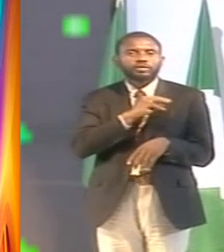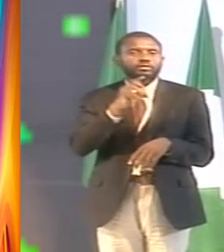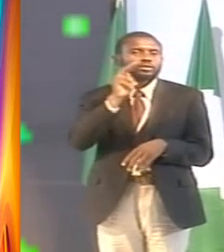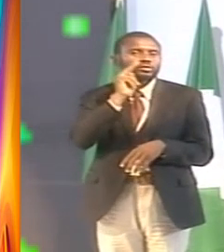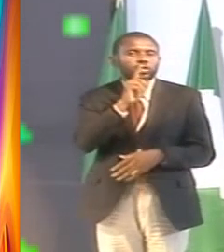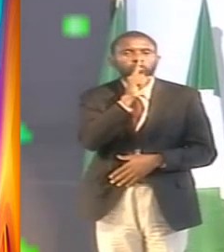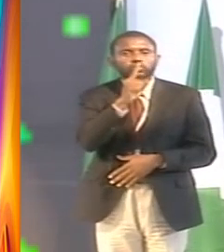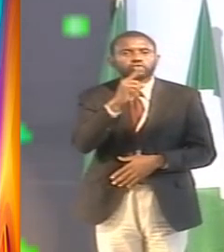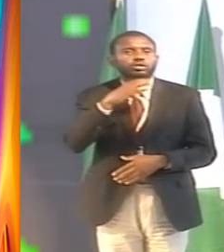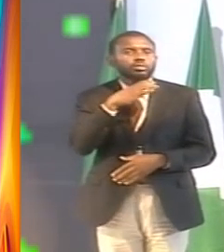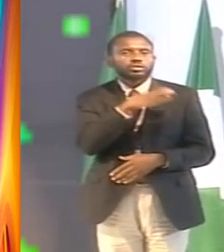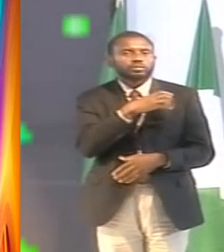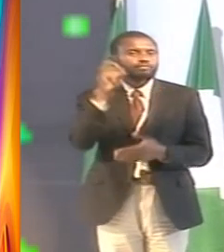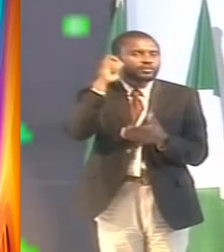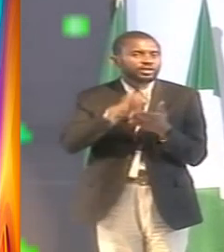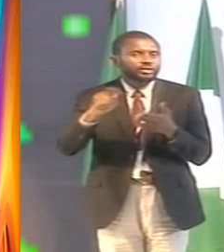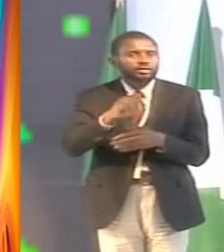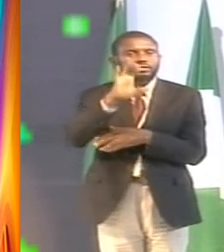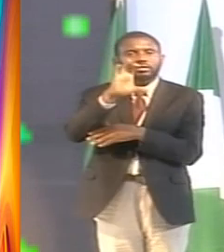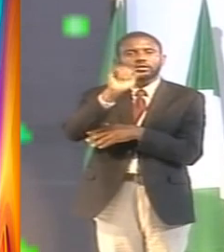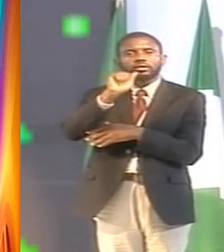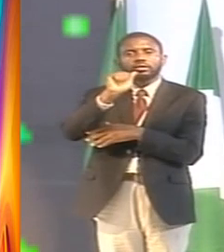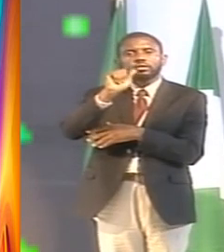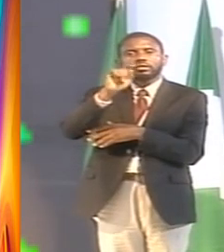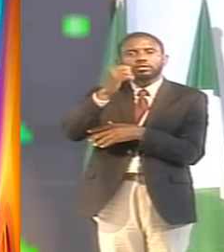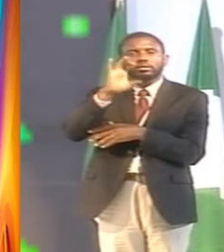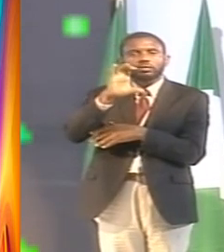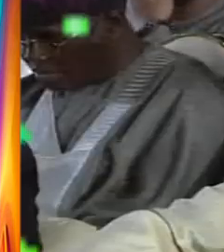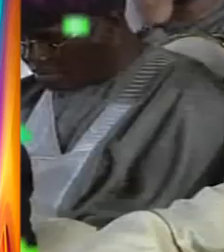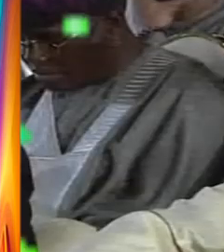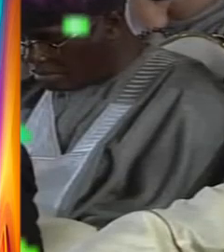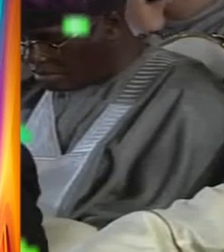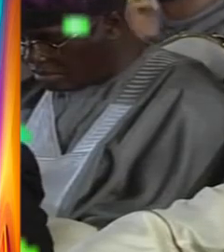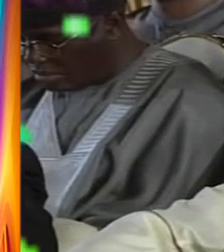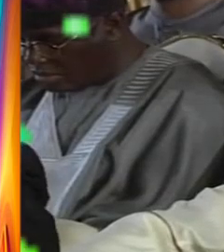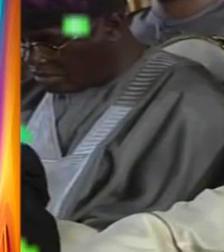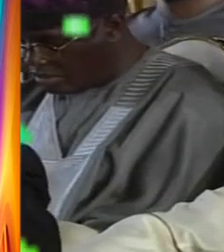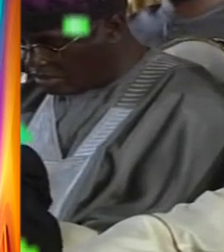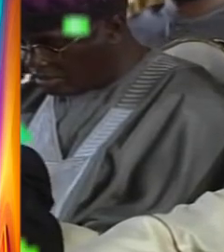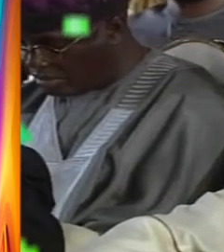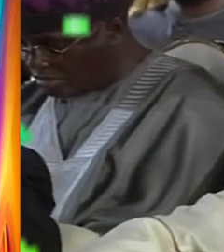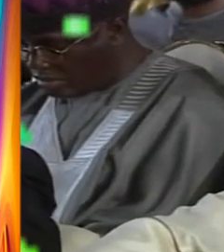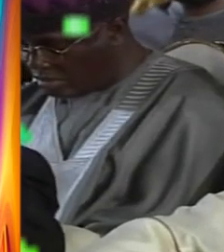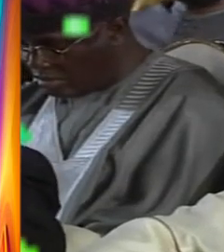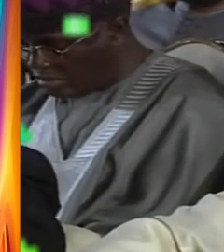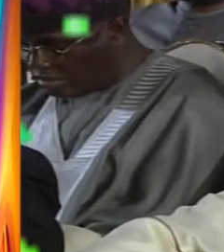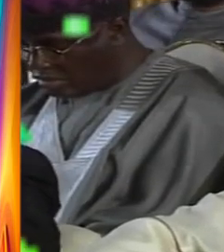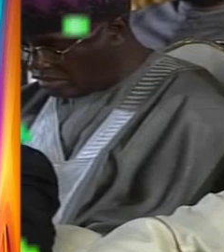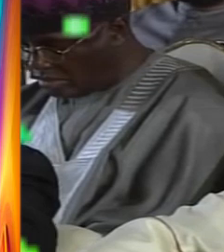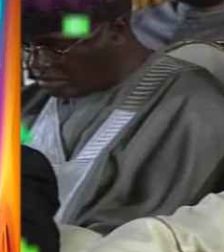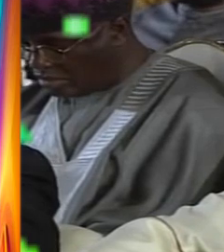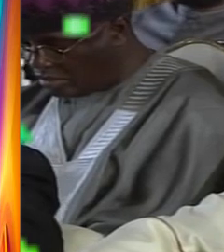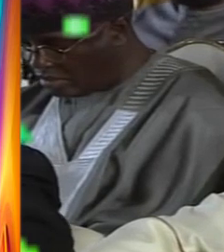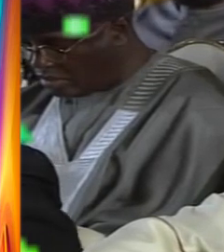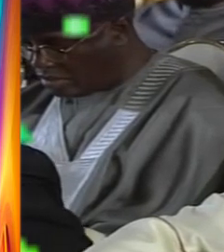Commission, Secretary of the Catholic Bishops' Conference, member of Nigeria Electoral Reform Committee, and also a member of